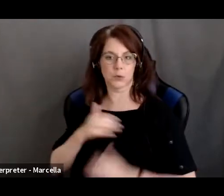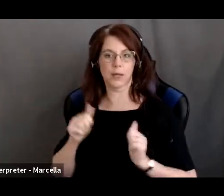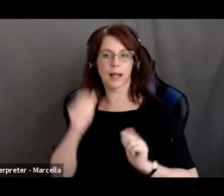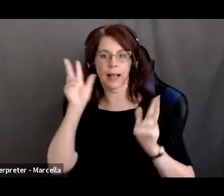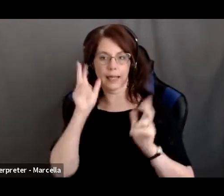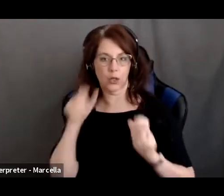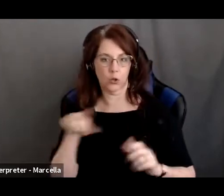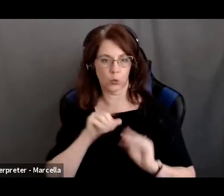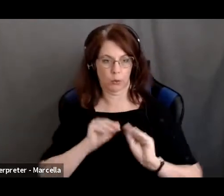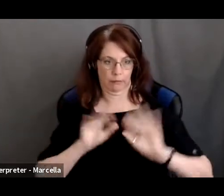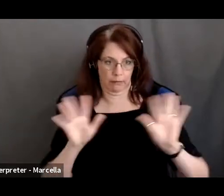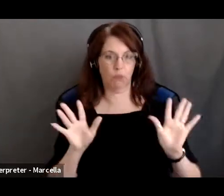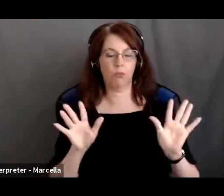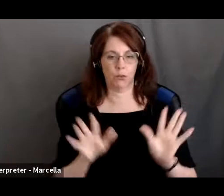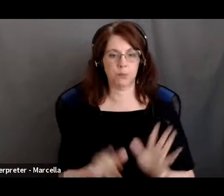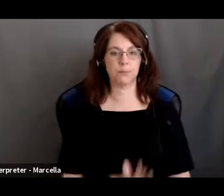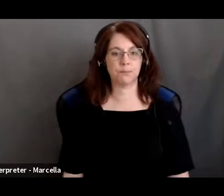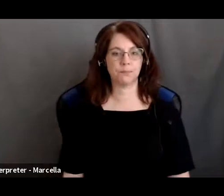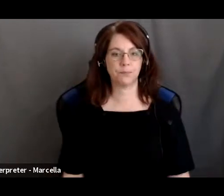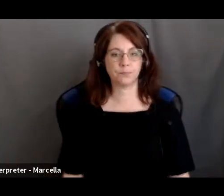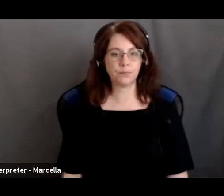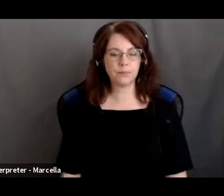you clearly.